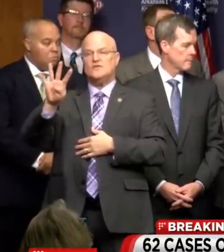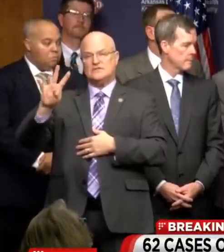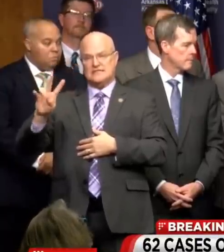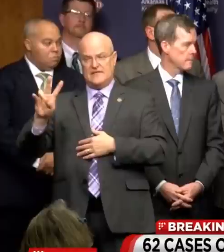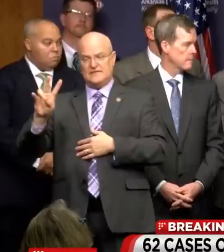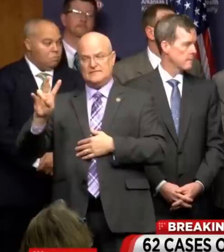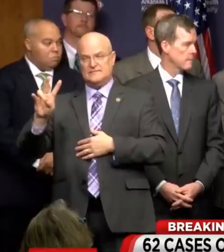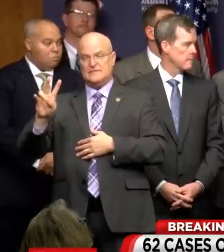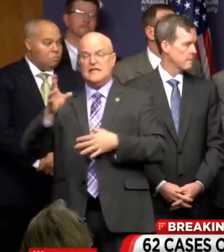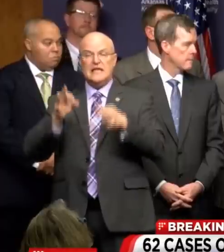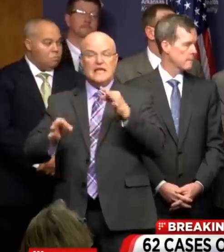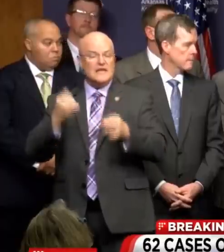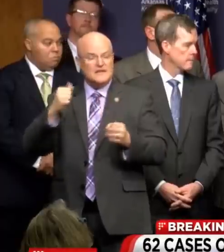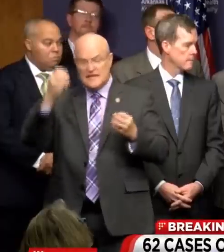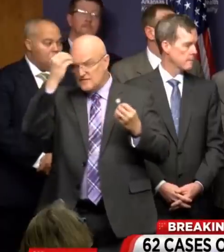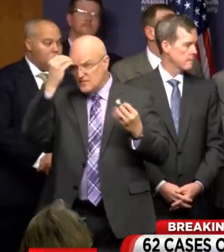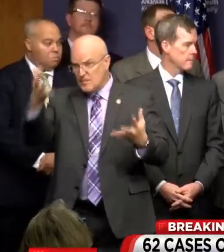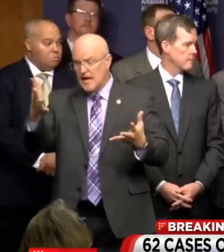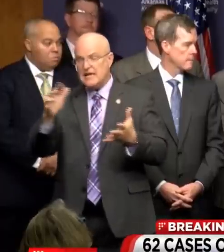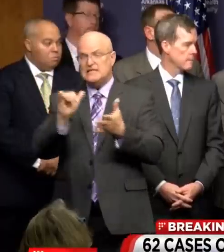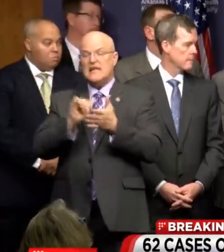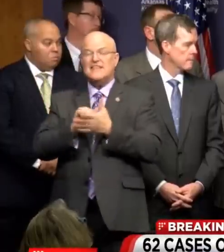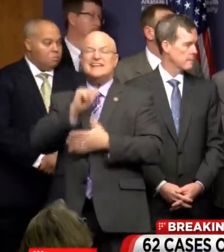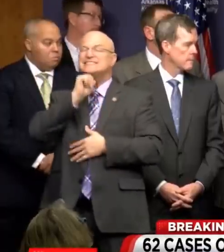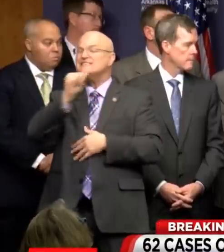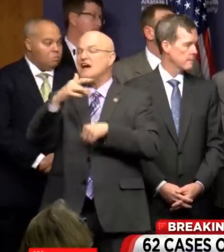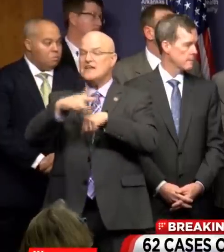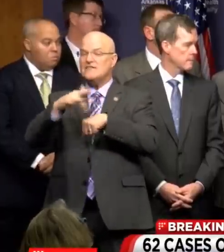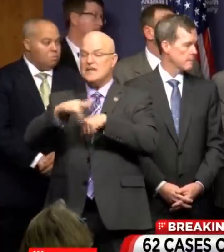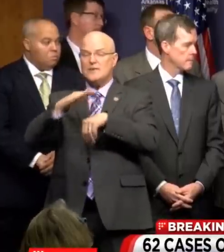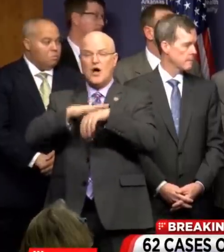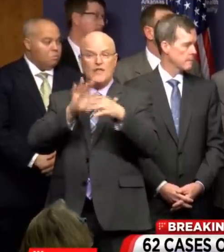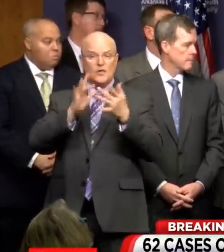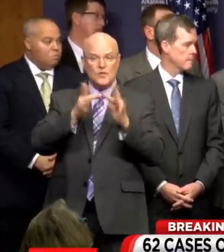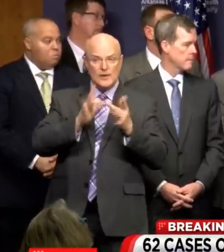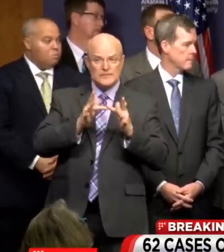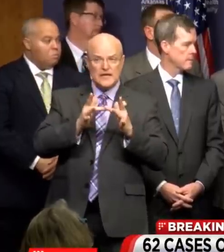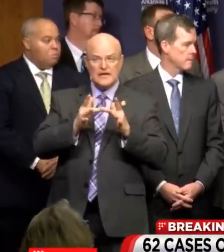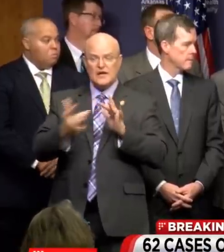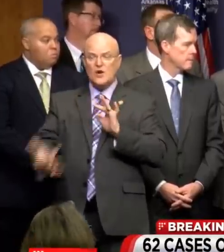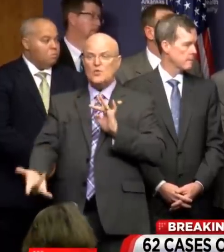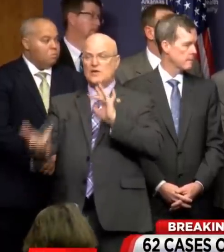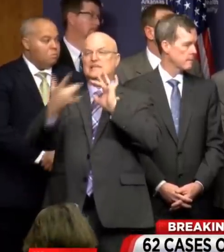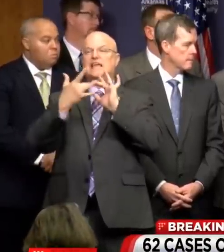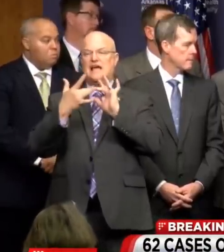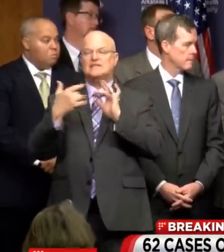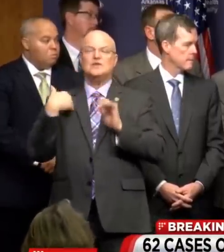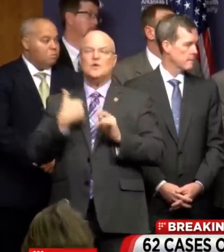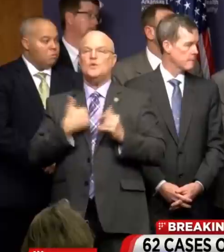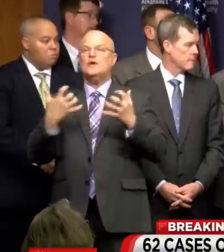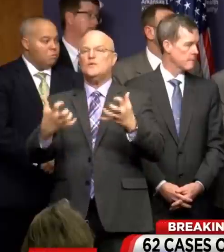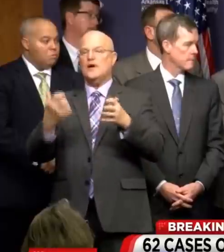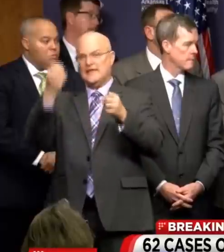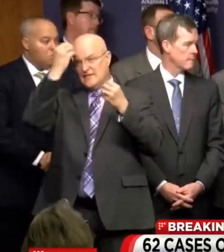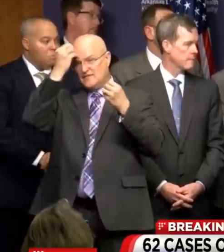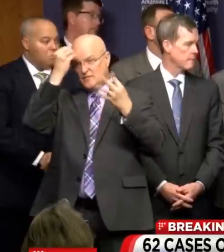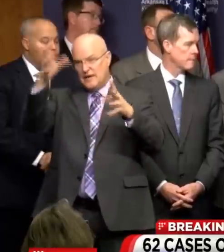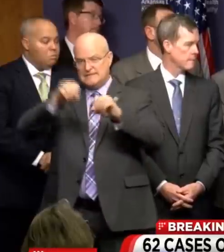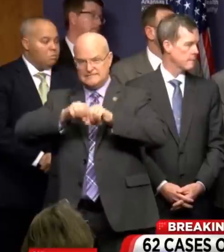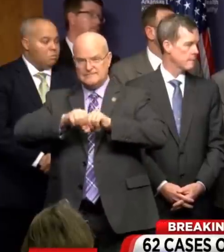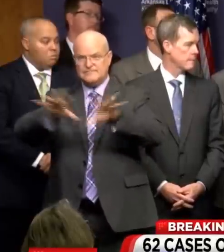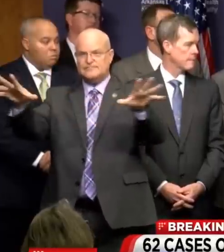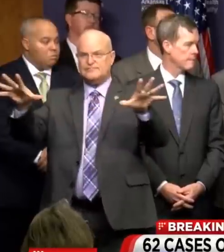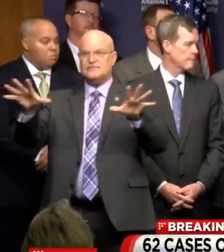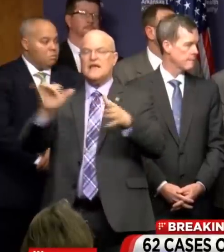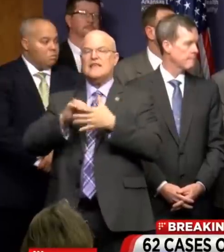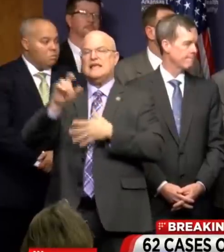1-800-803-7847. If there's any information that is not available on the website, you can reach out to us as well, because we want to get the information to